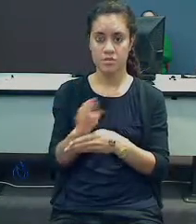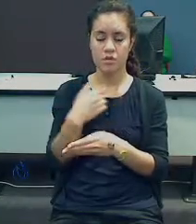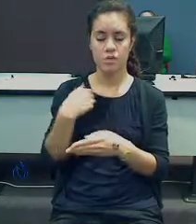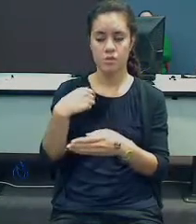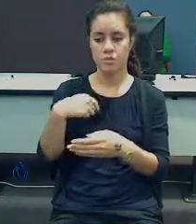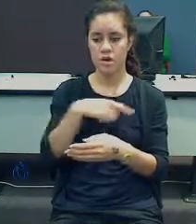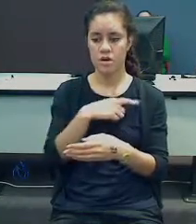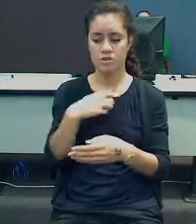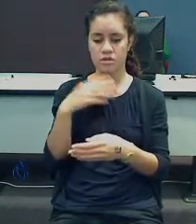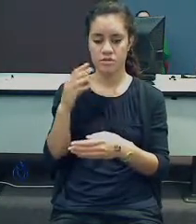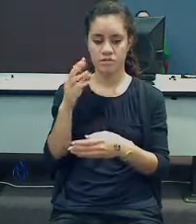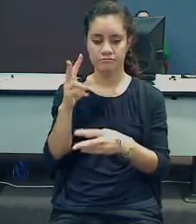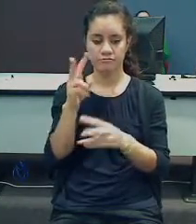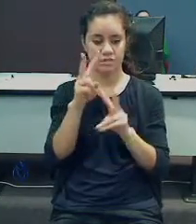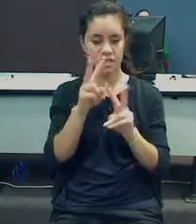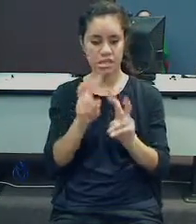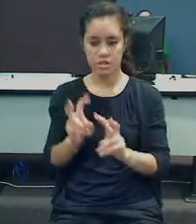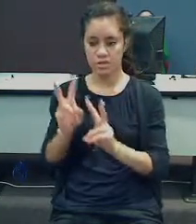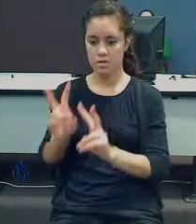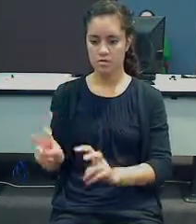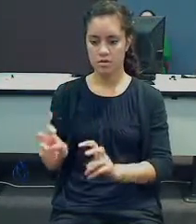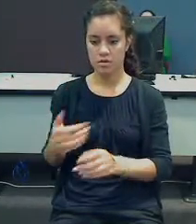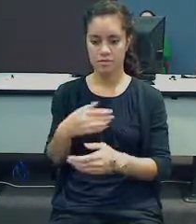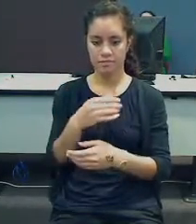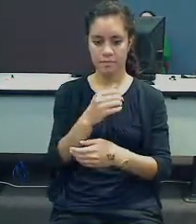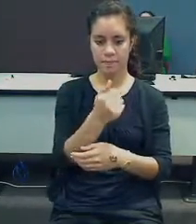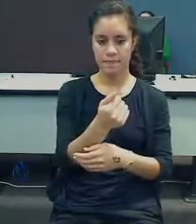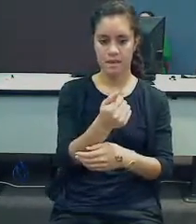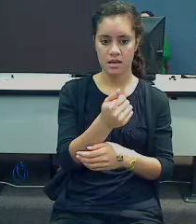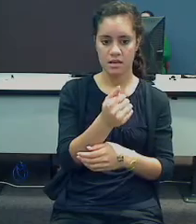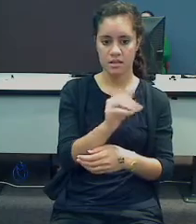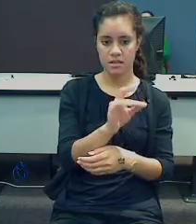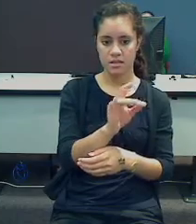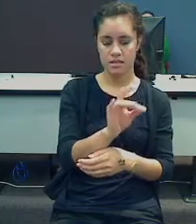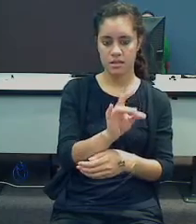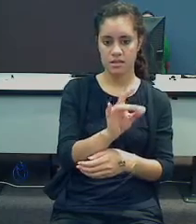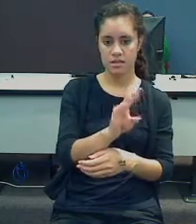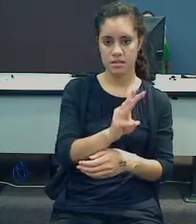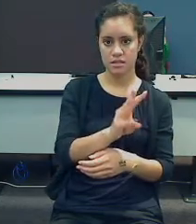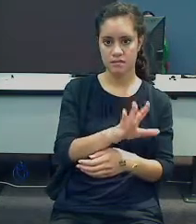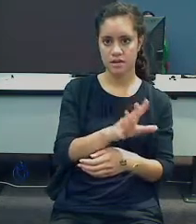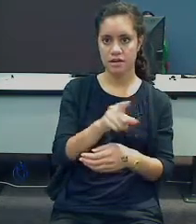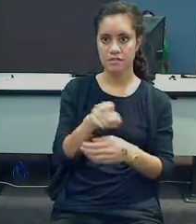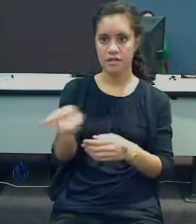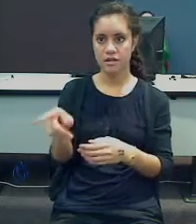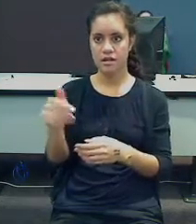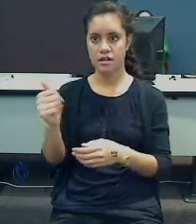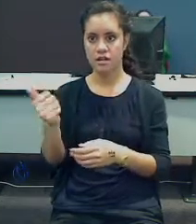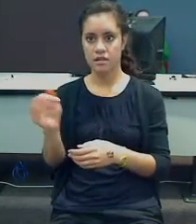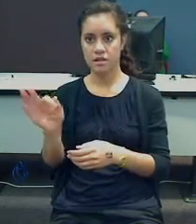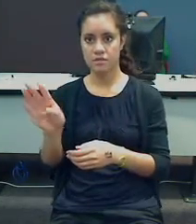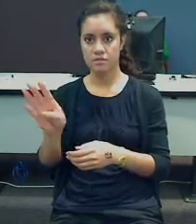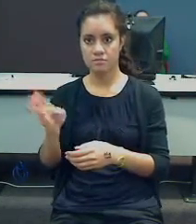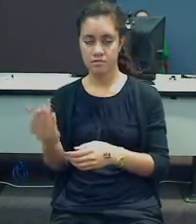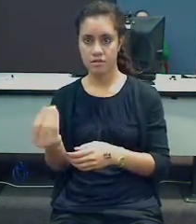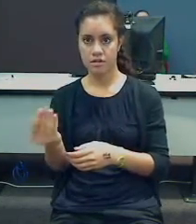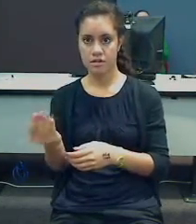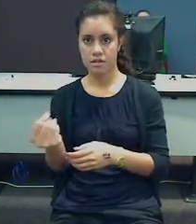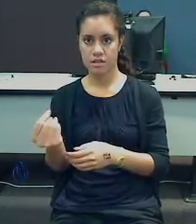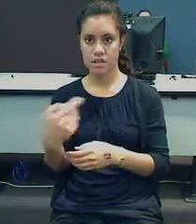history between 1865 and 1914. And we're going to look at two viewpoints. The first viewpoint